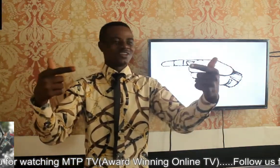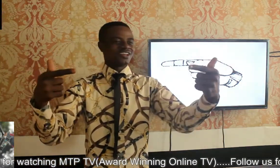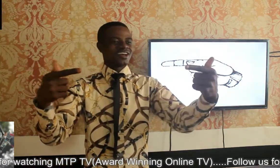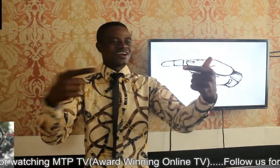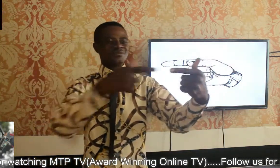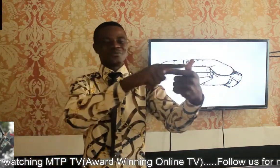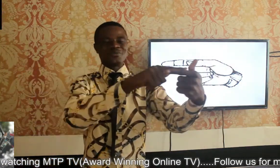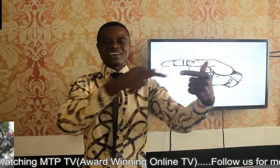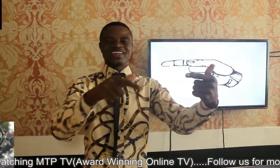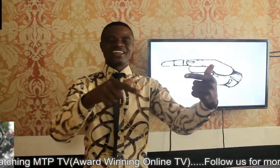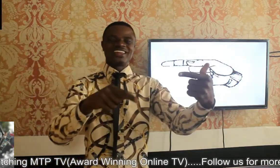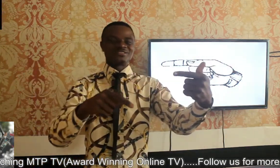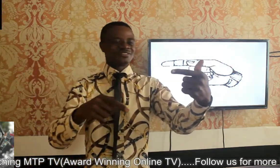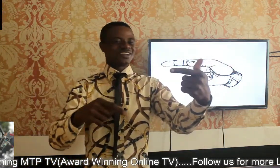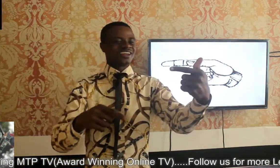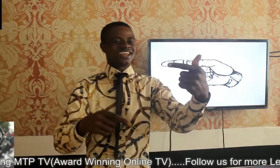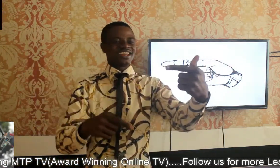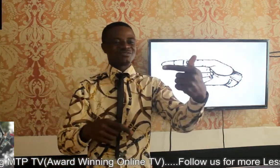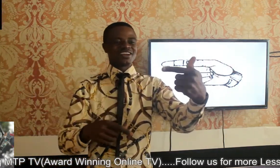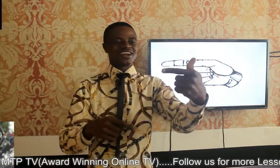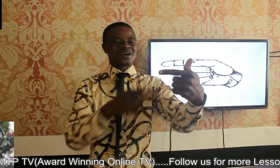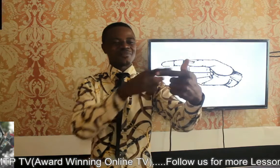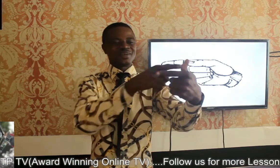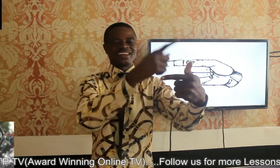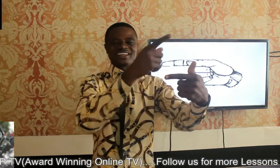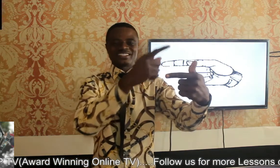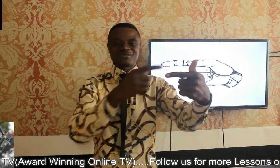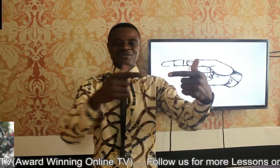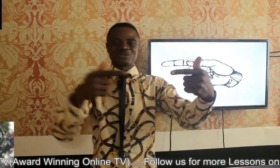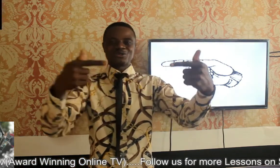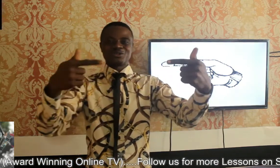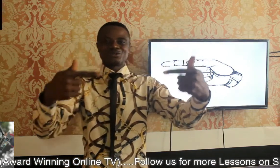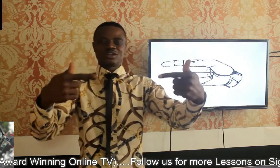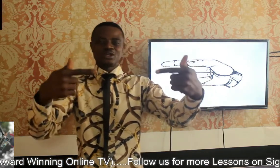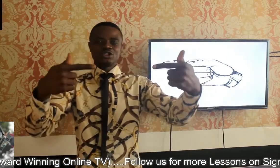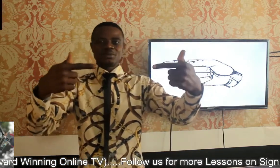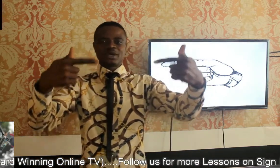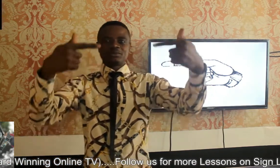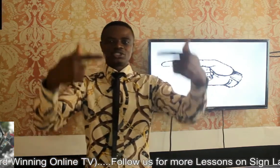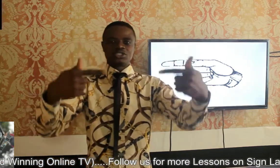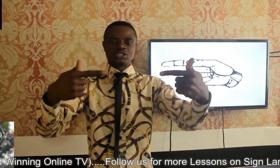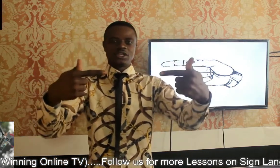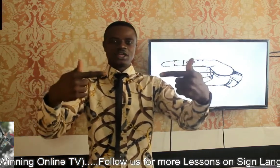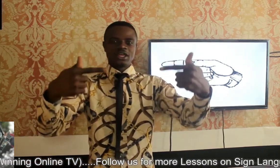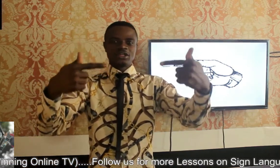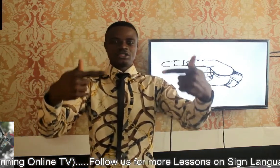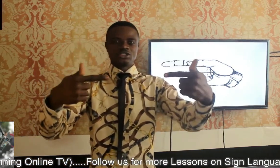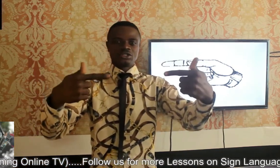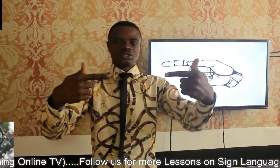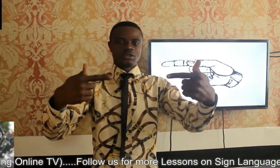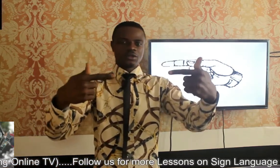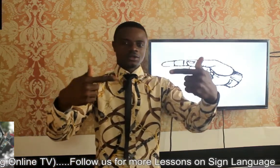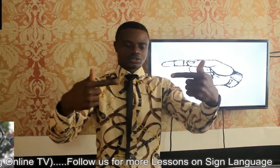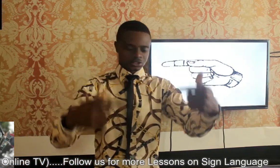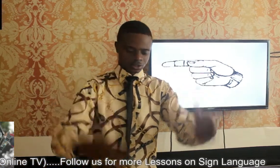way. You put the index finger up and then the thumb also this way. So it becomes G. G. G.